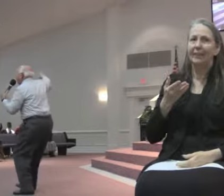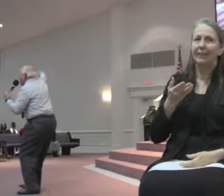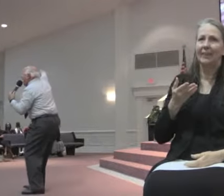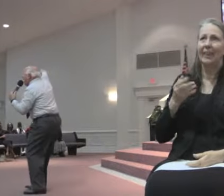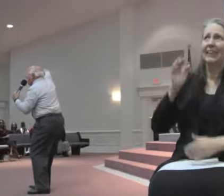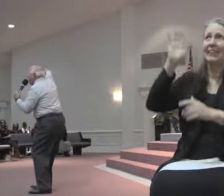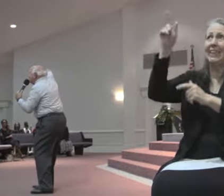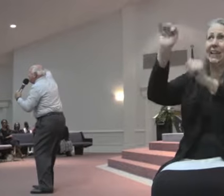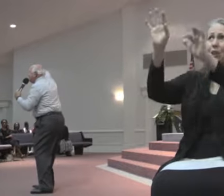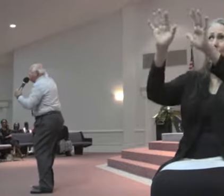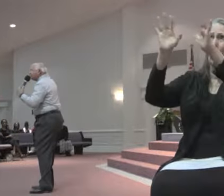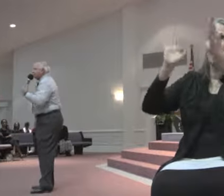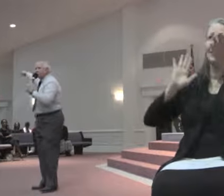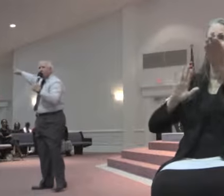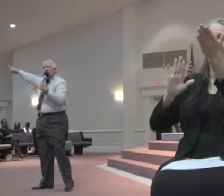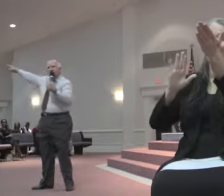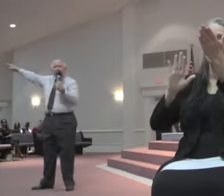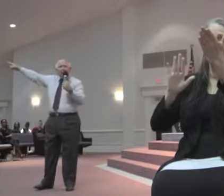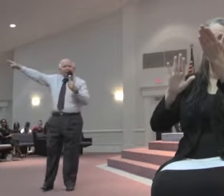the glory.